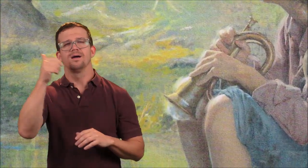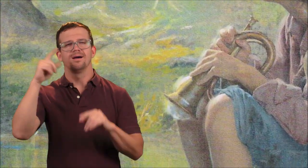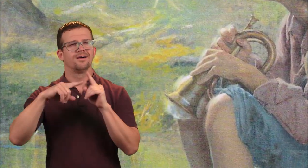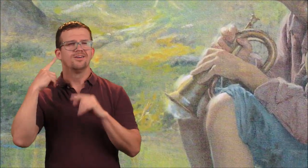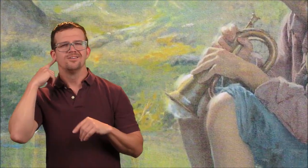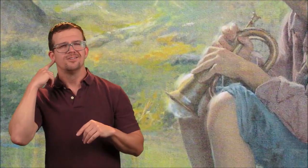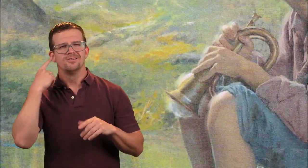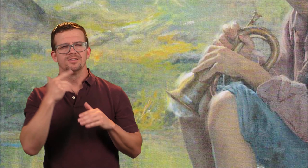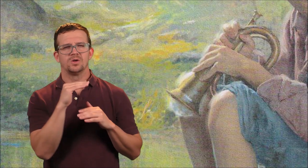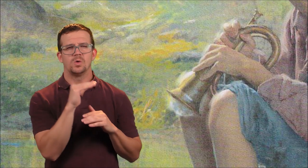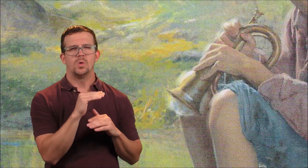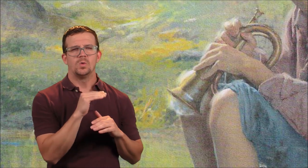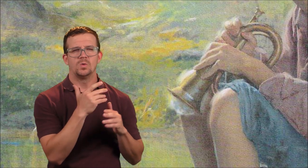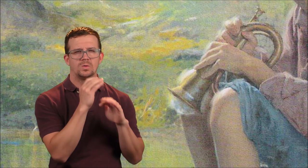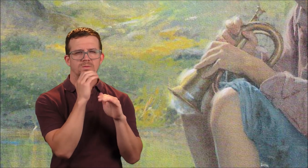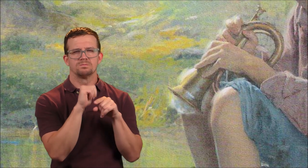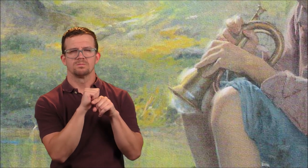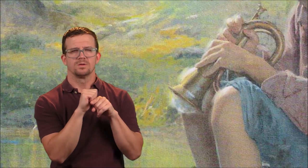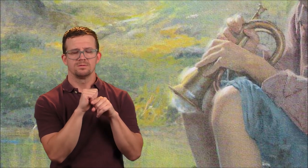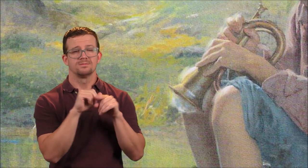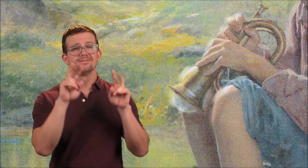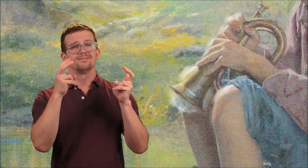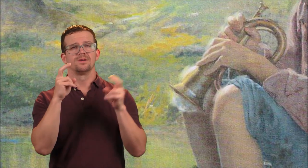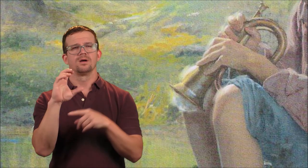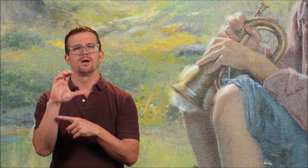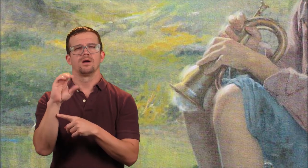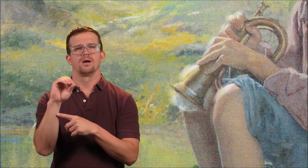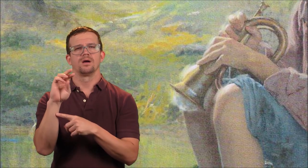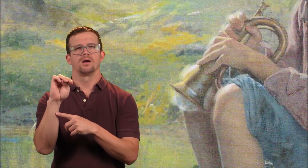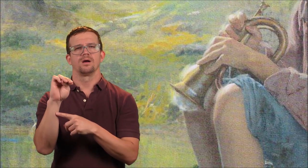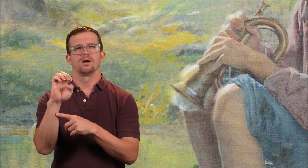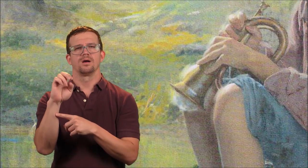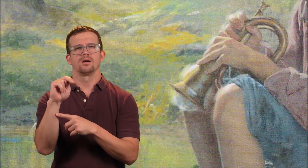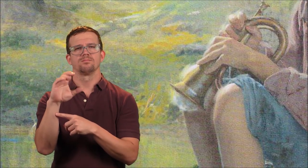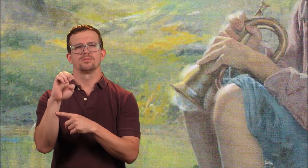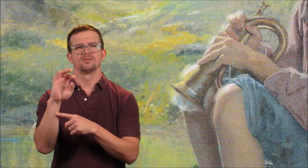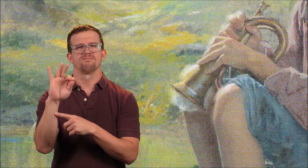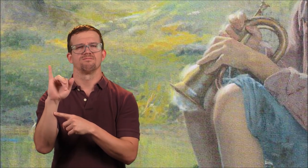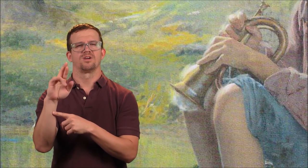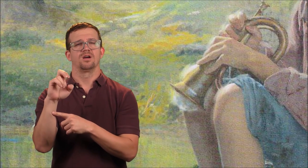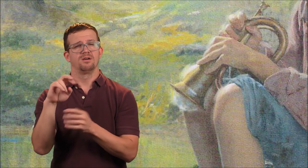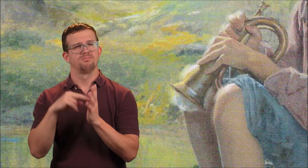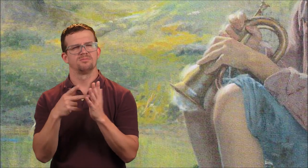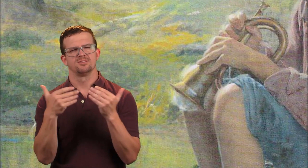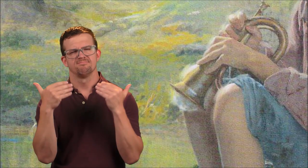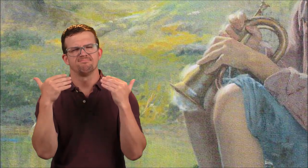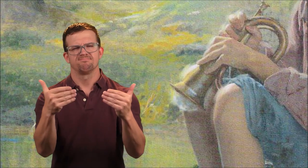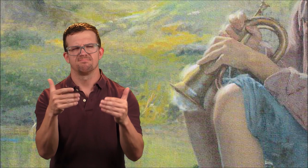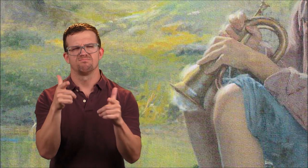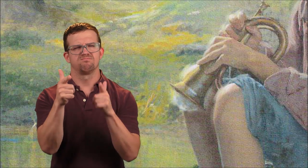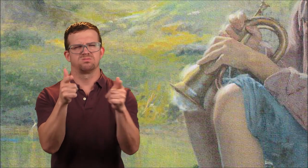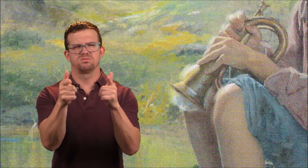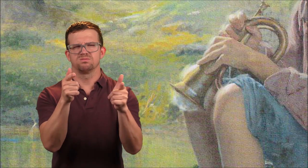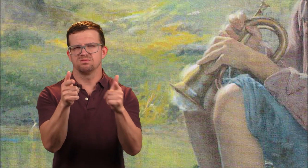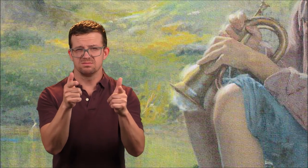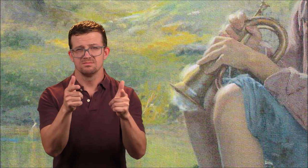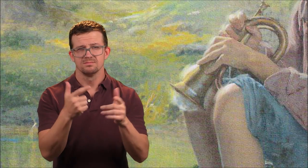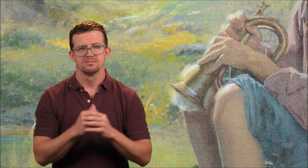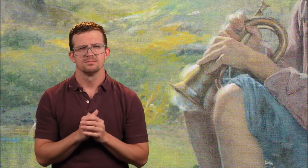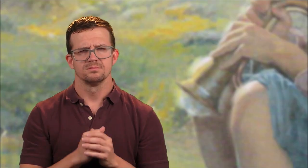He stuffed his handkerchief in his bugle's bell and softly blew "Commence fire."